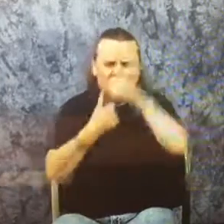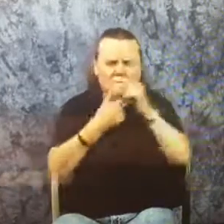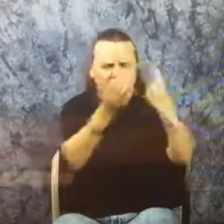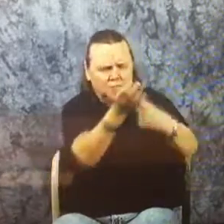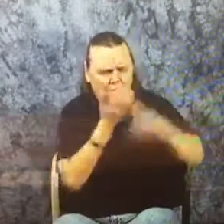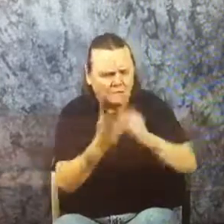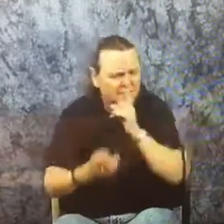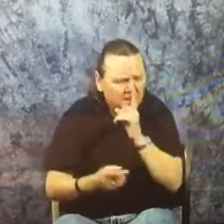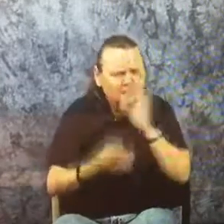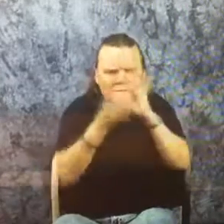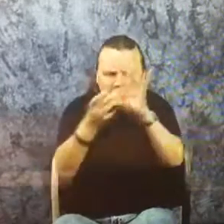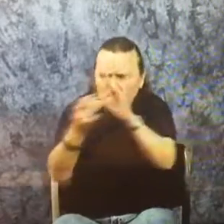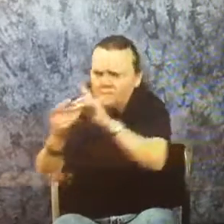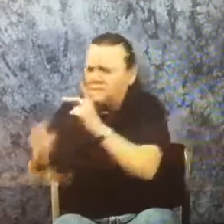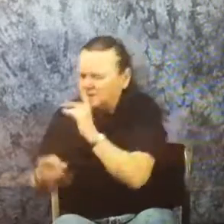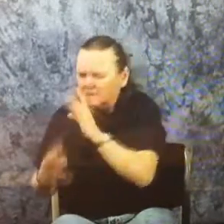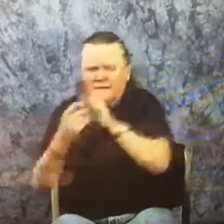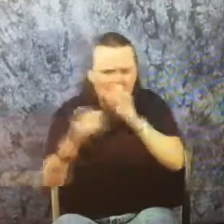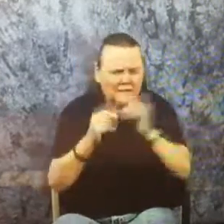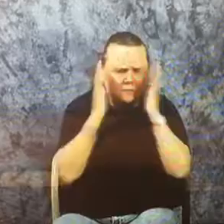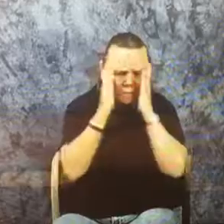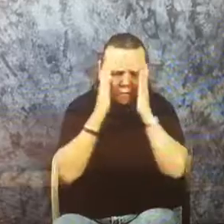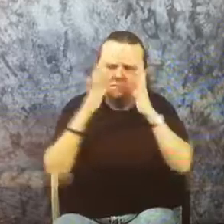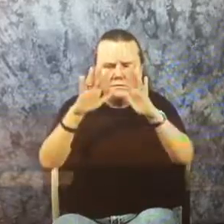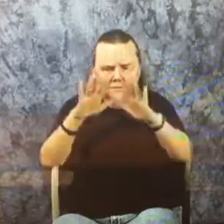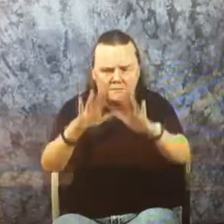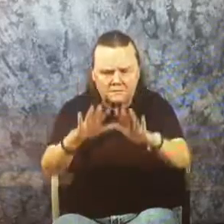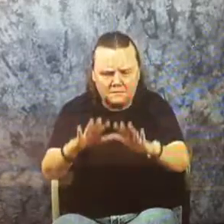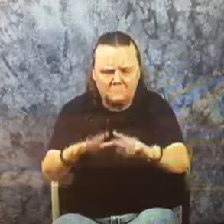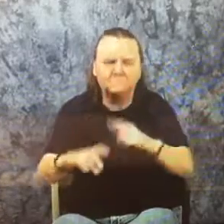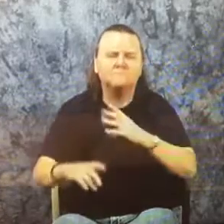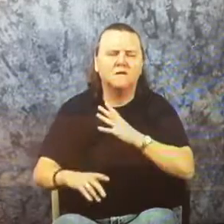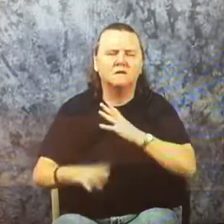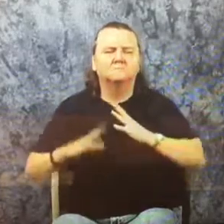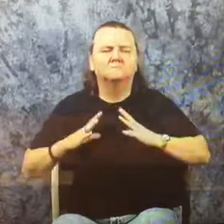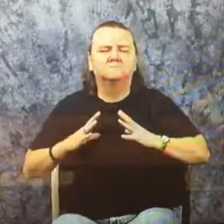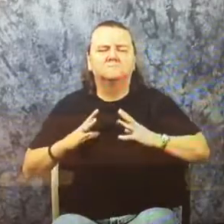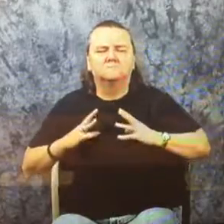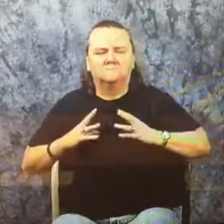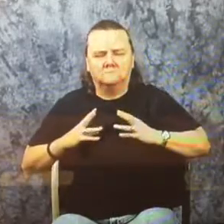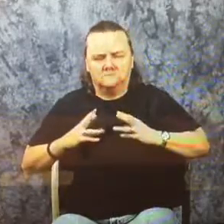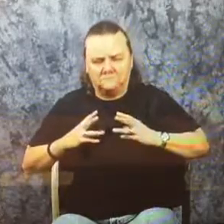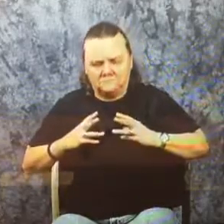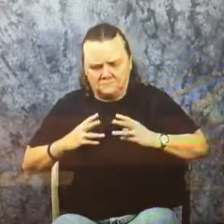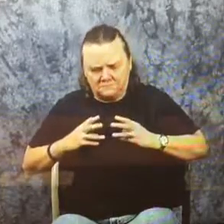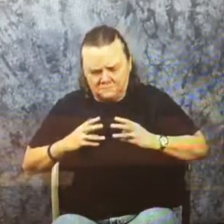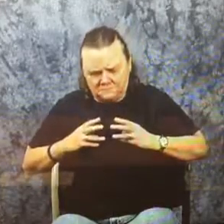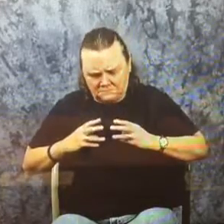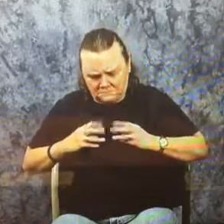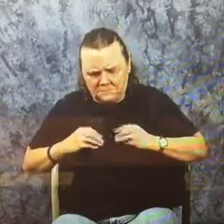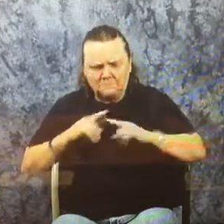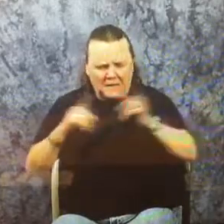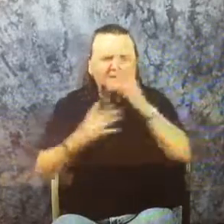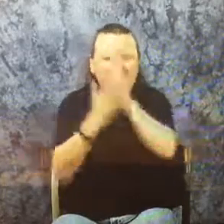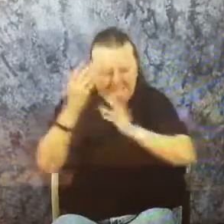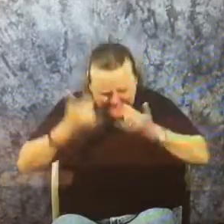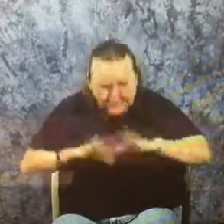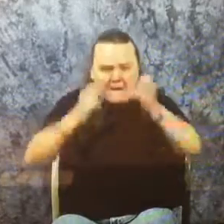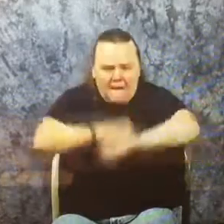and at DEF we were discussing about what was happening and trying to calm down and accept what happened. But